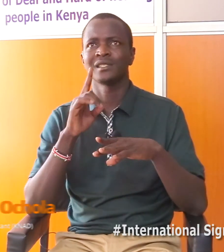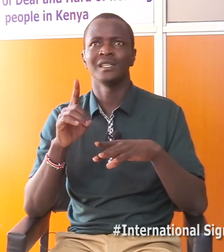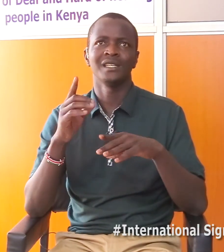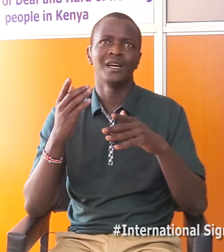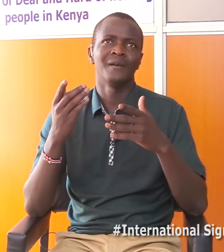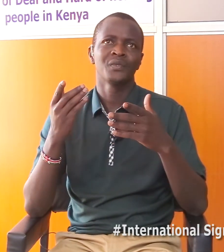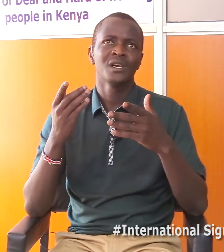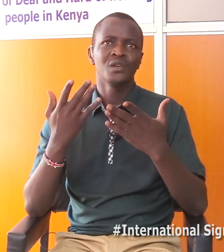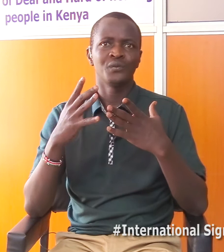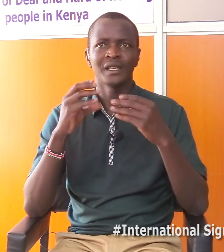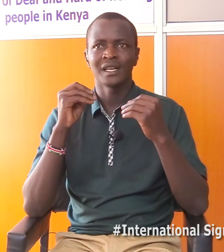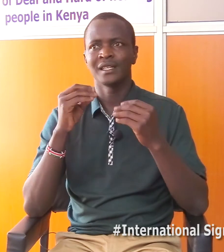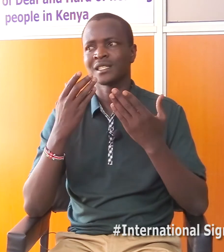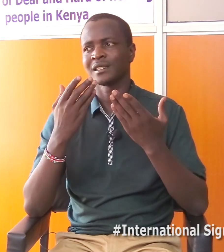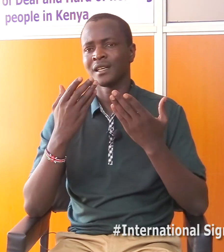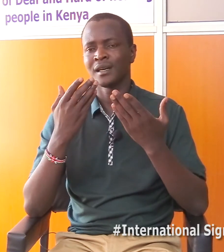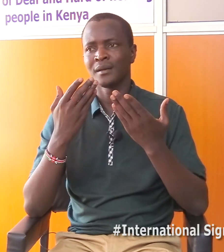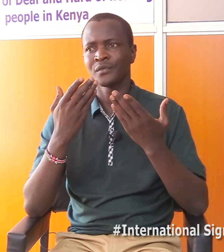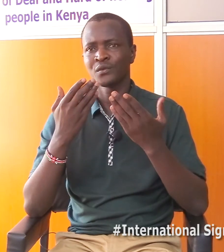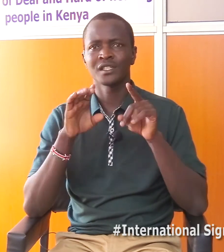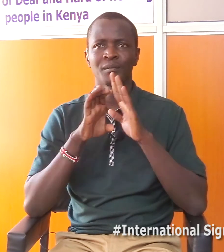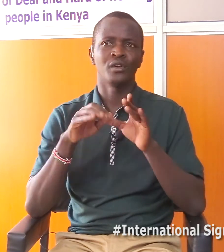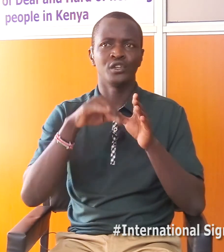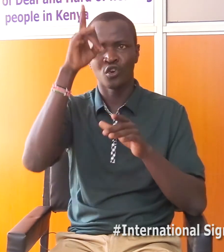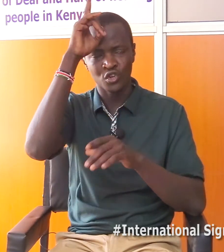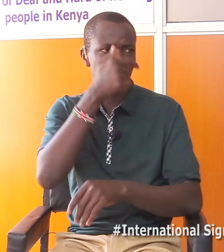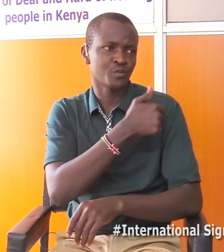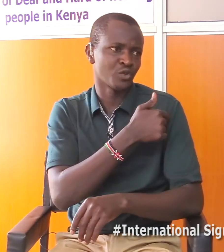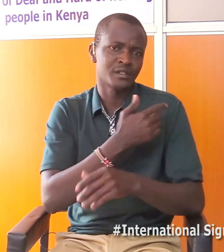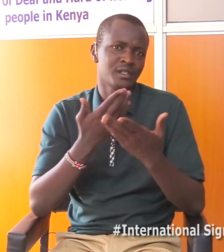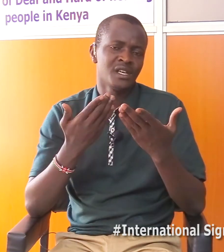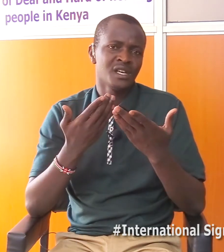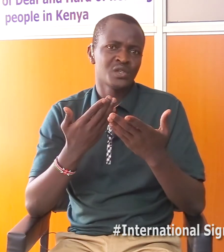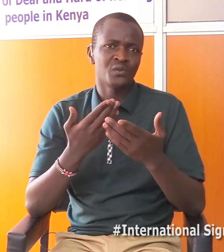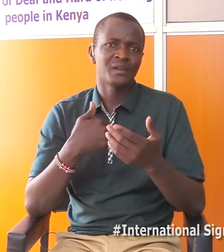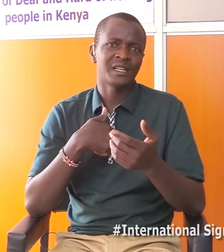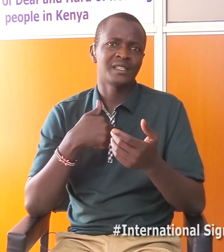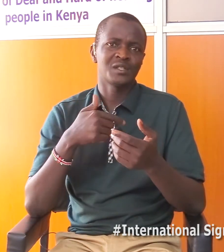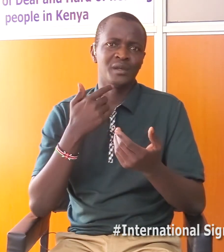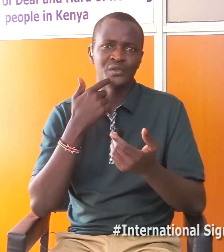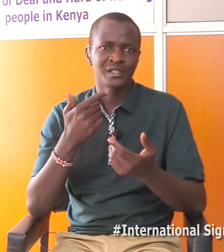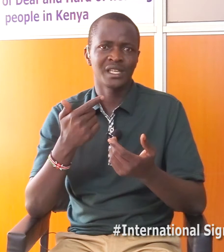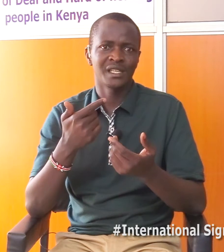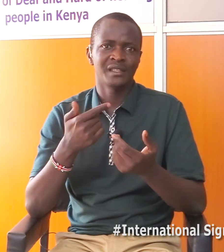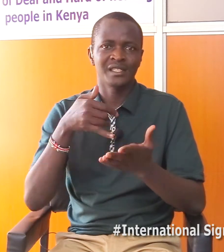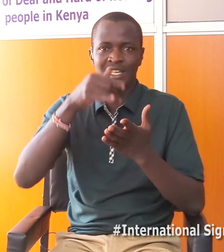say, you find like that, for example, in local hospitals. So you find like that, maybe you say this is a